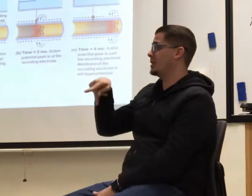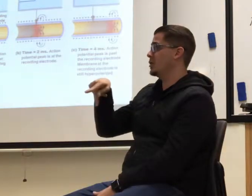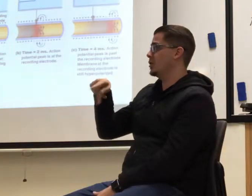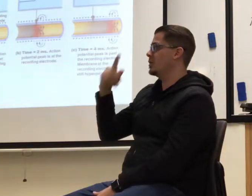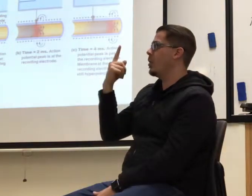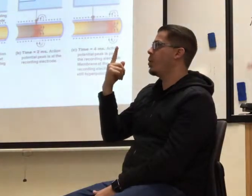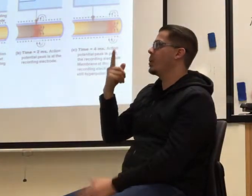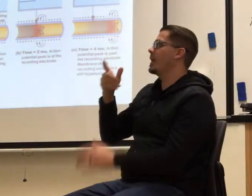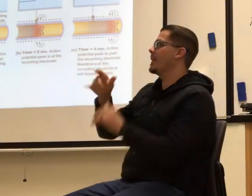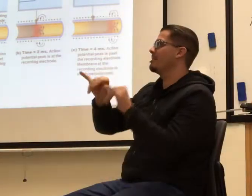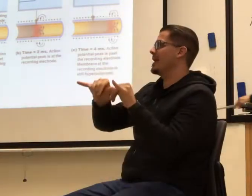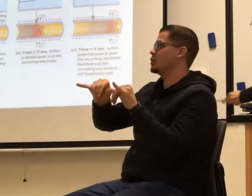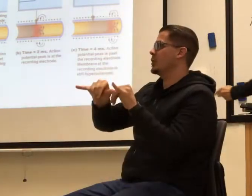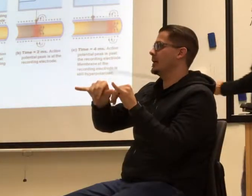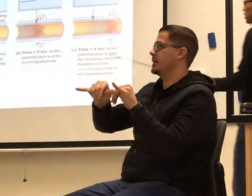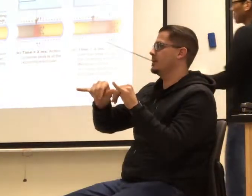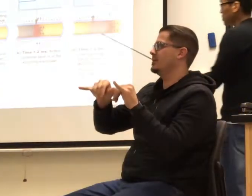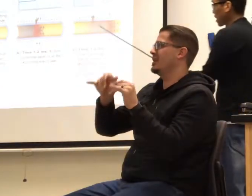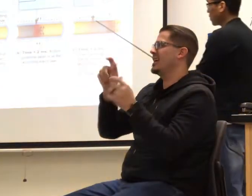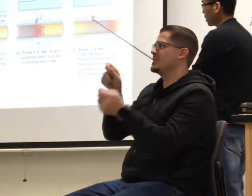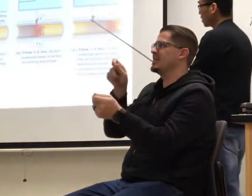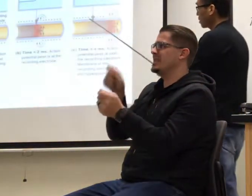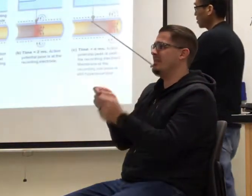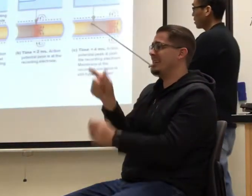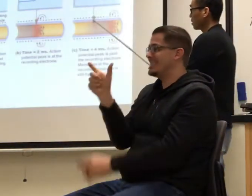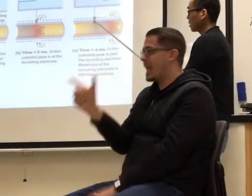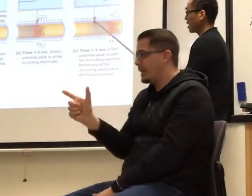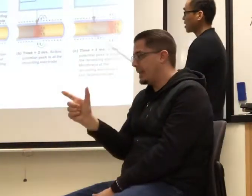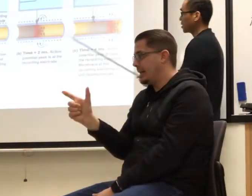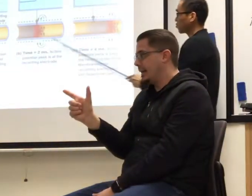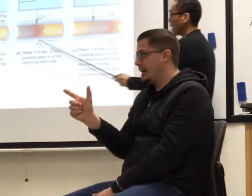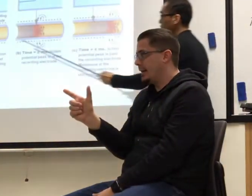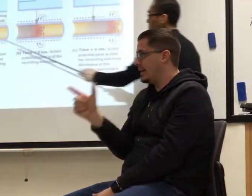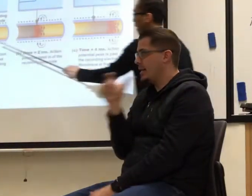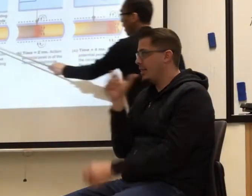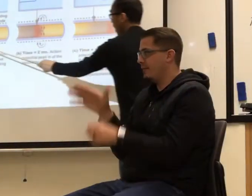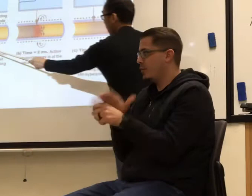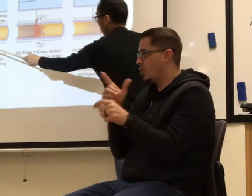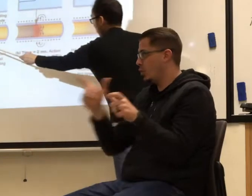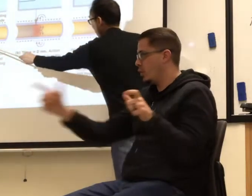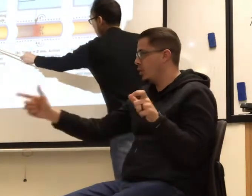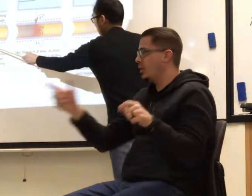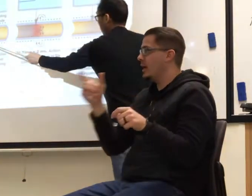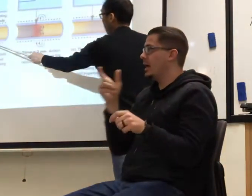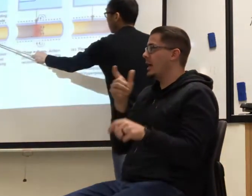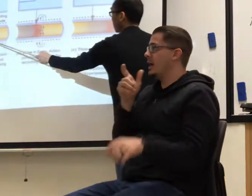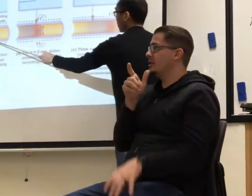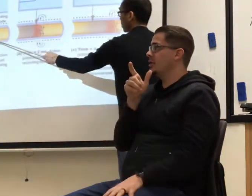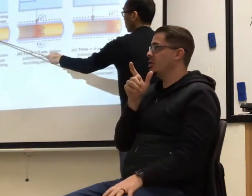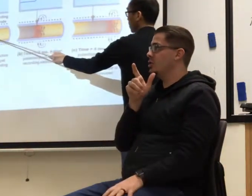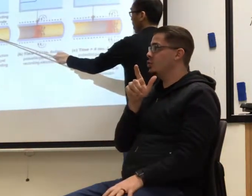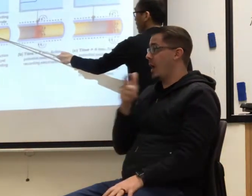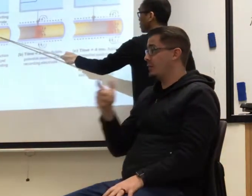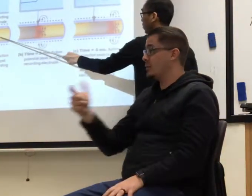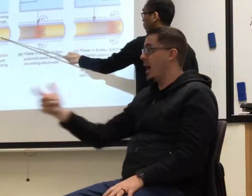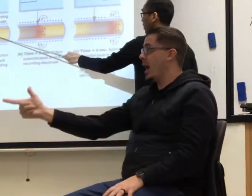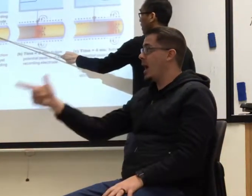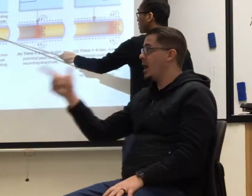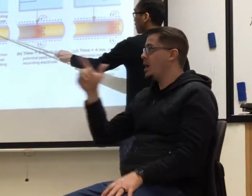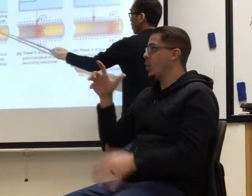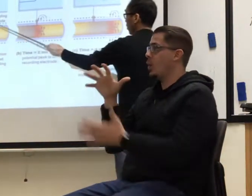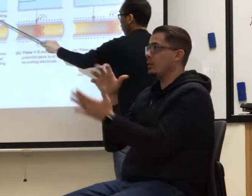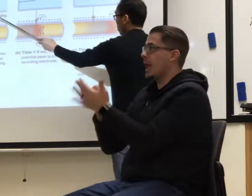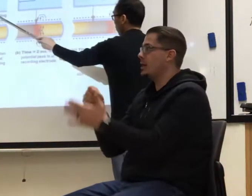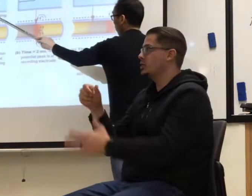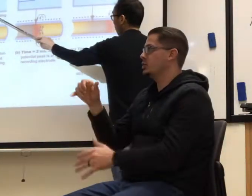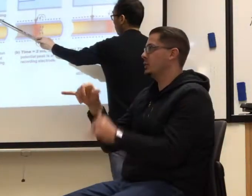only measuring a particular segment. And as it travels by, we catch it. Okay? So before it